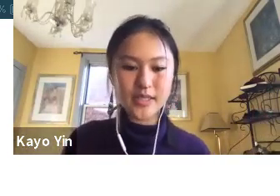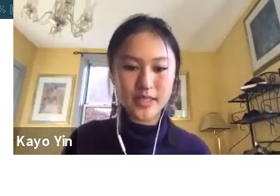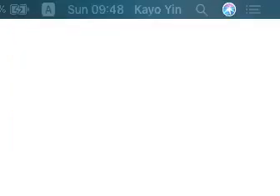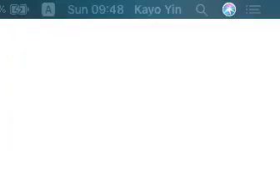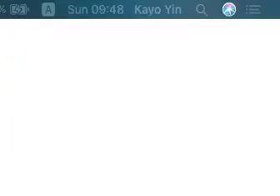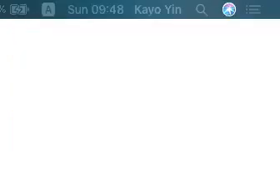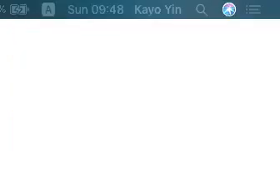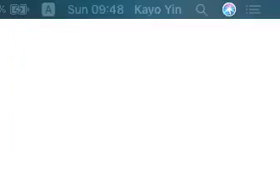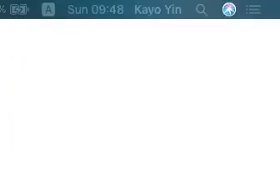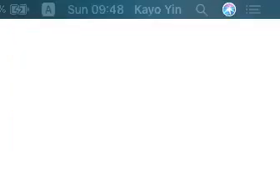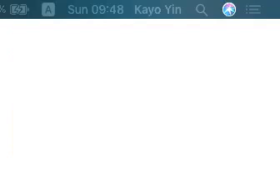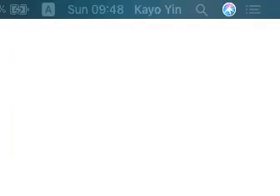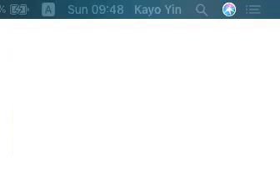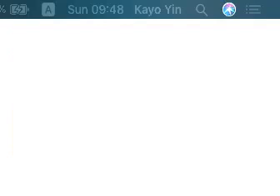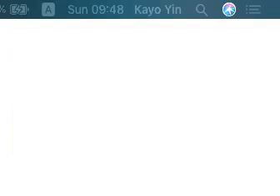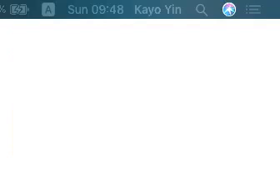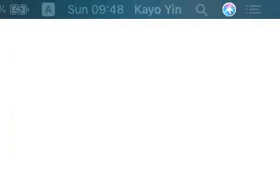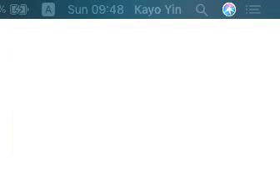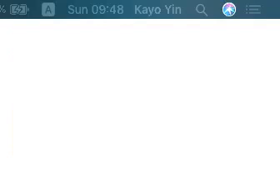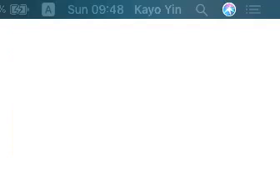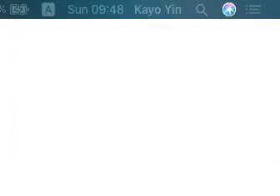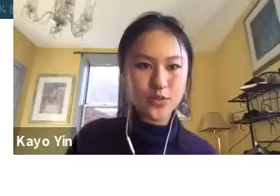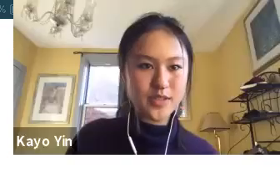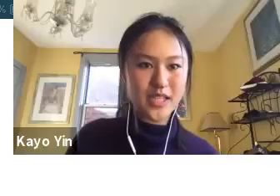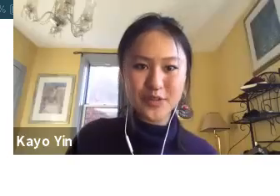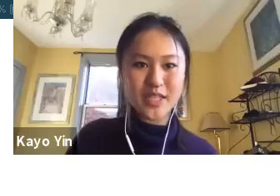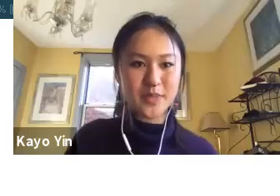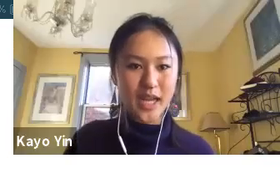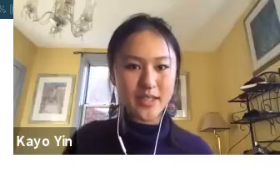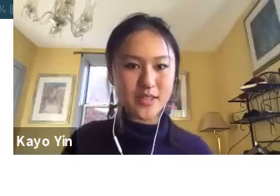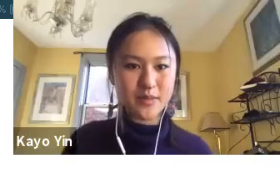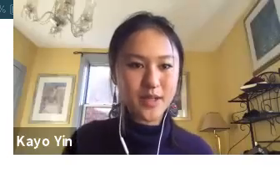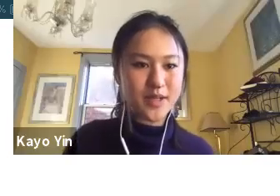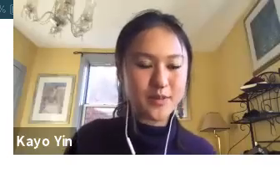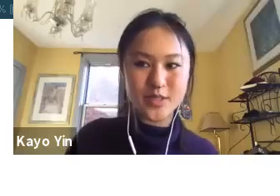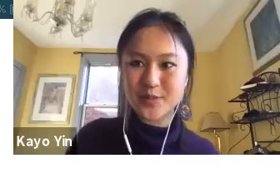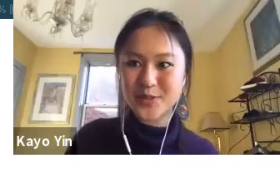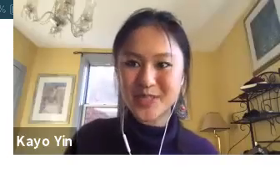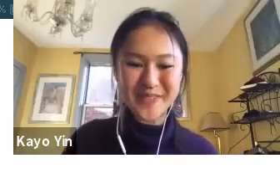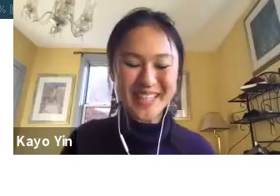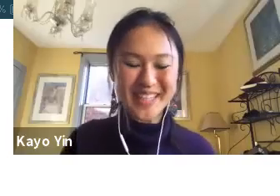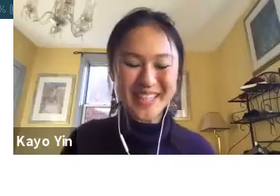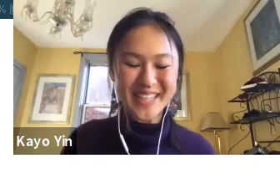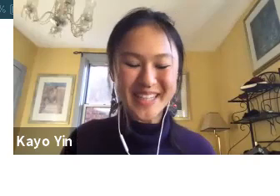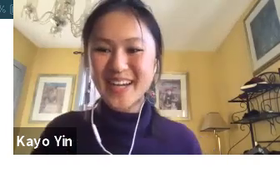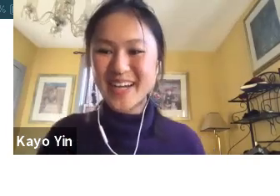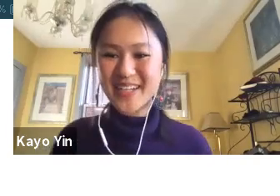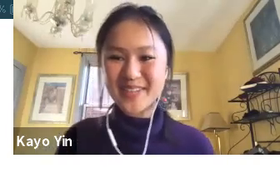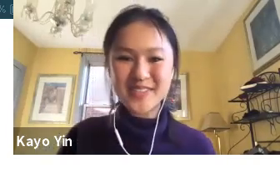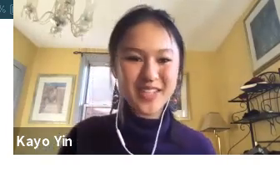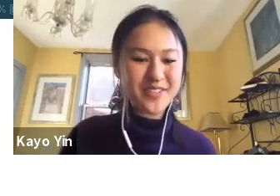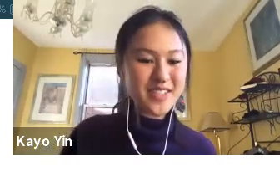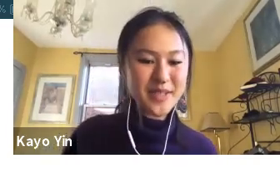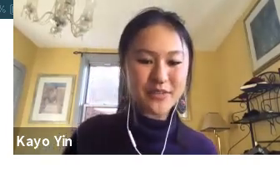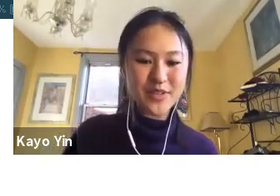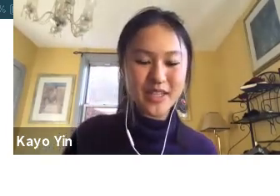sentences. Got it. Thank you. And like that's mainly done through the self-attention mechanism, which I'm going to explain now.